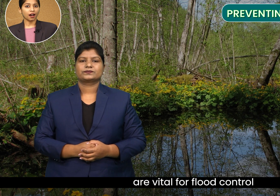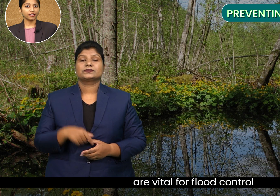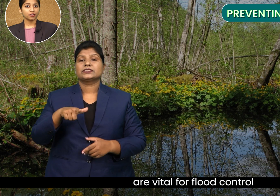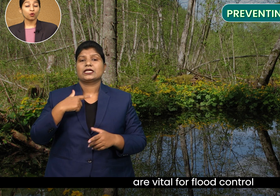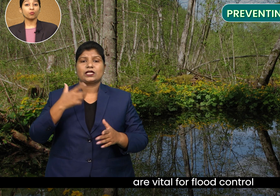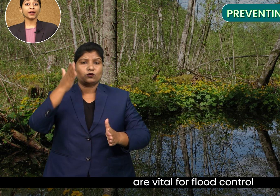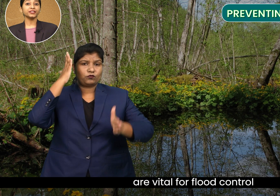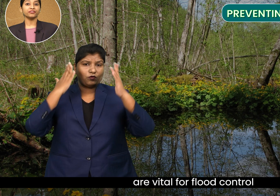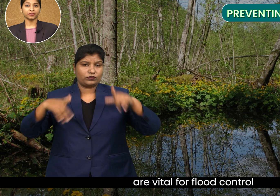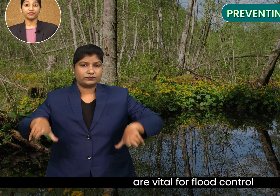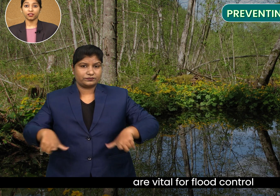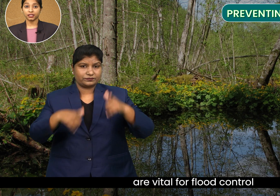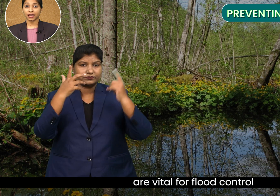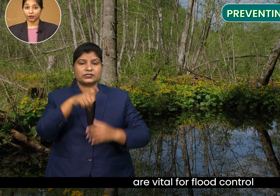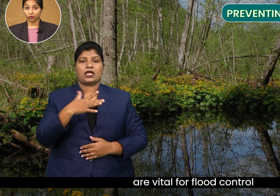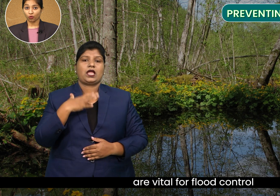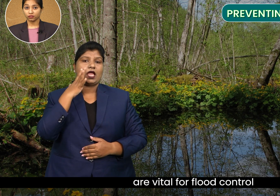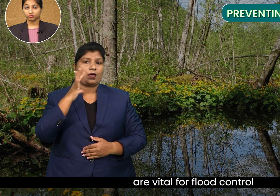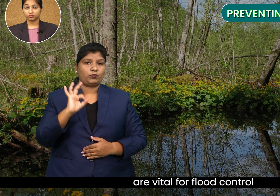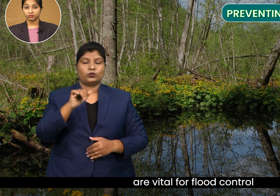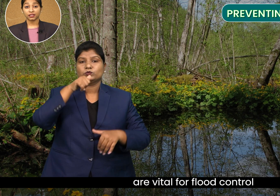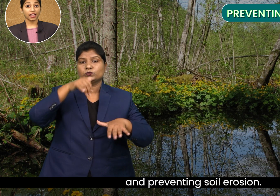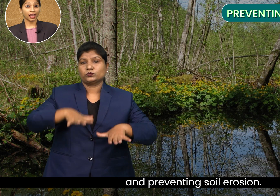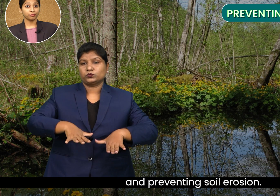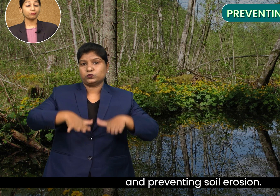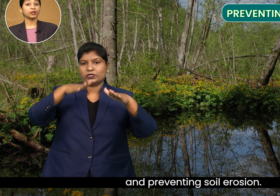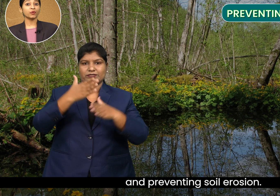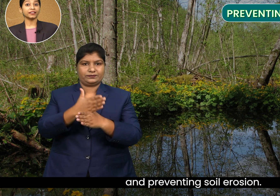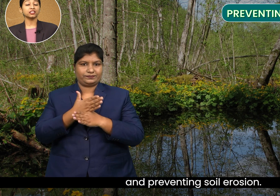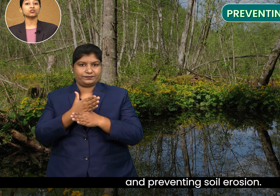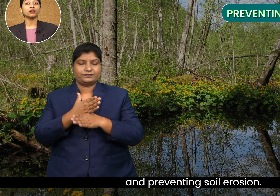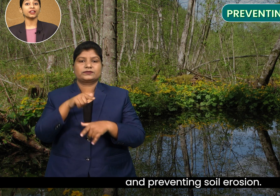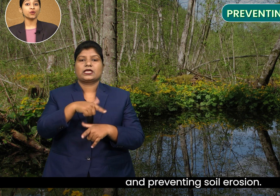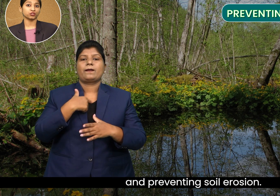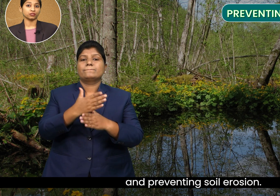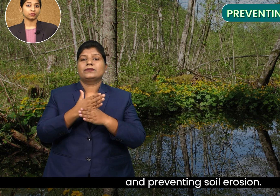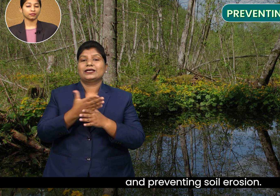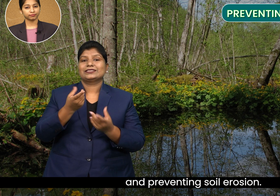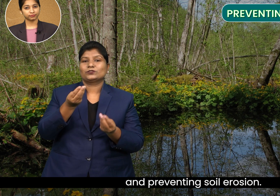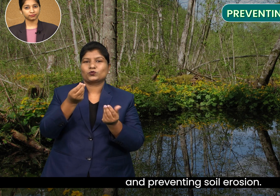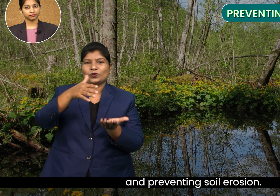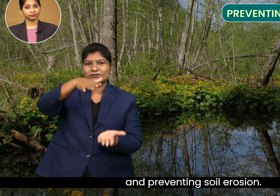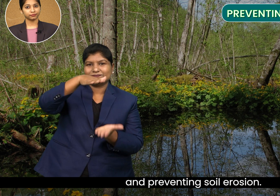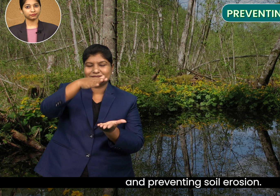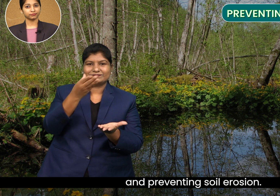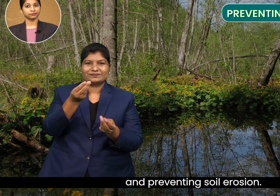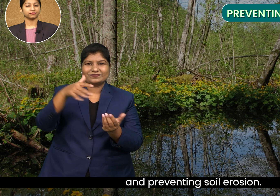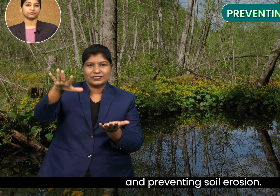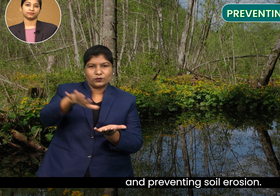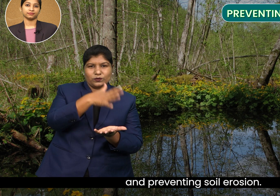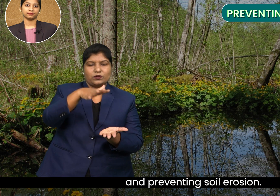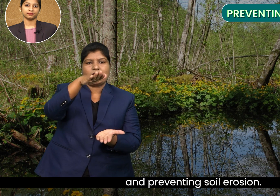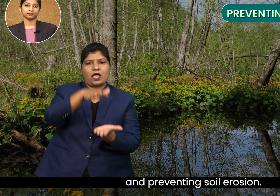Forests are vital for flood control and preventing soil erosion.